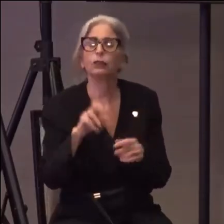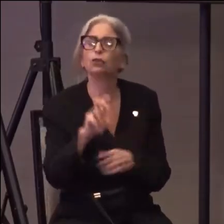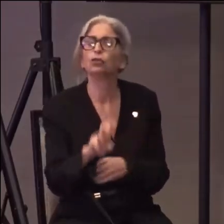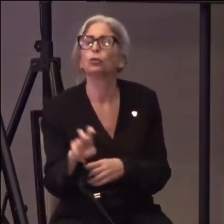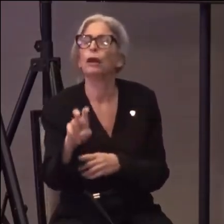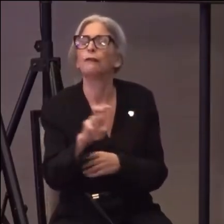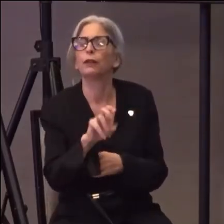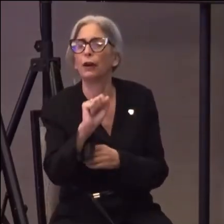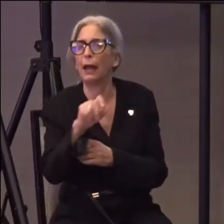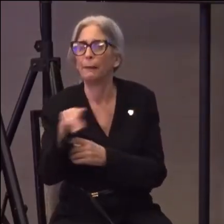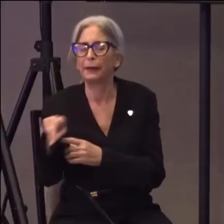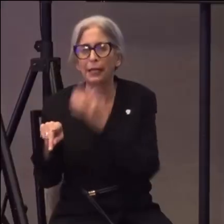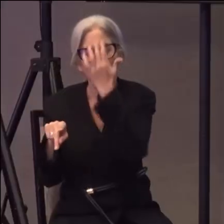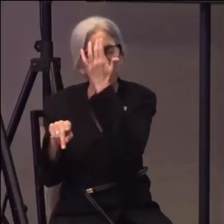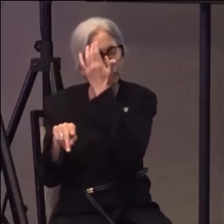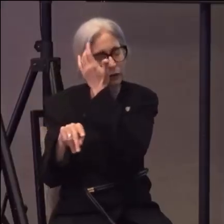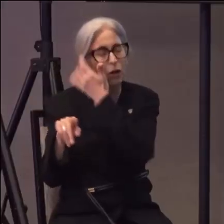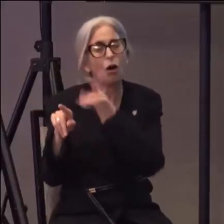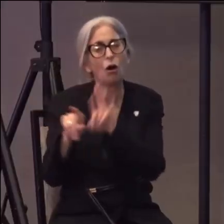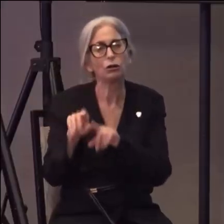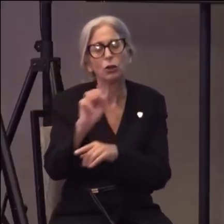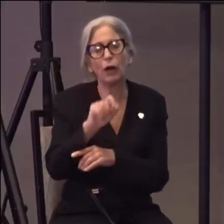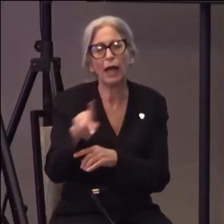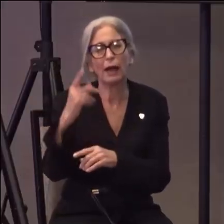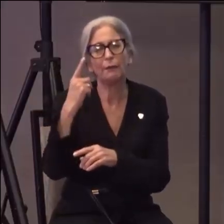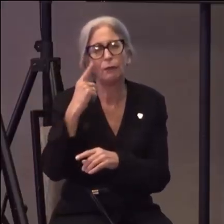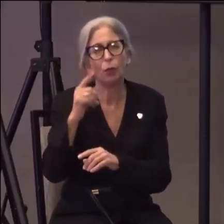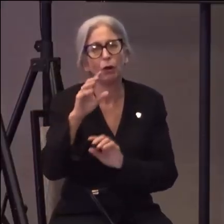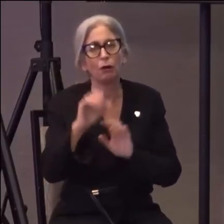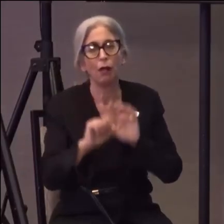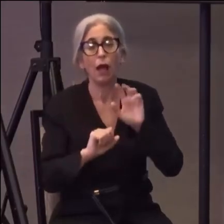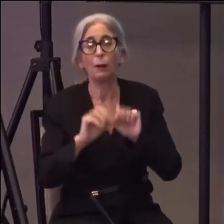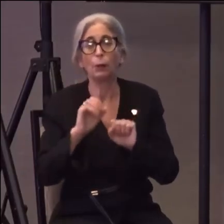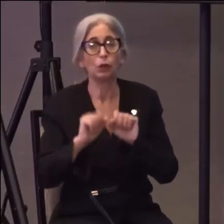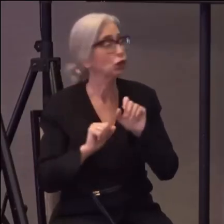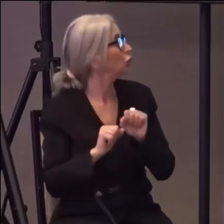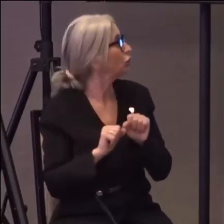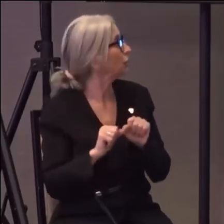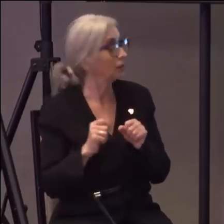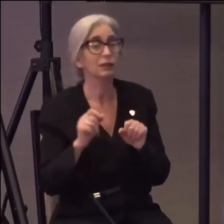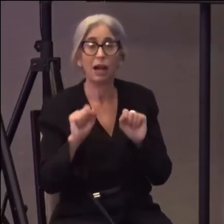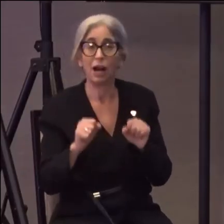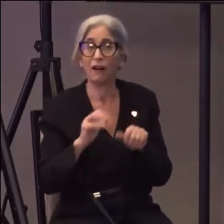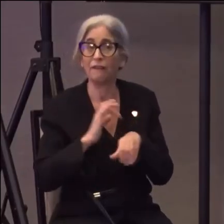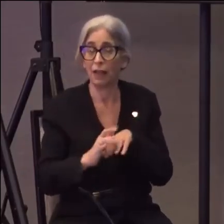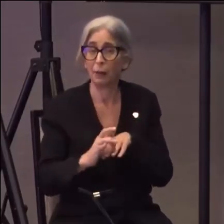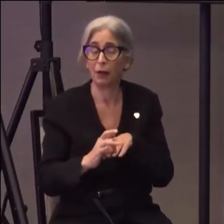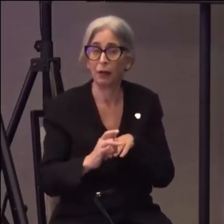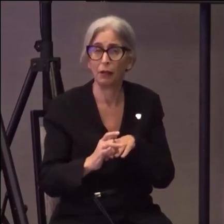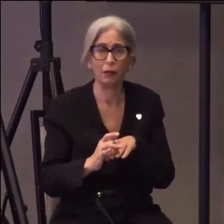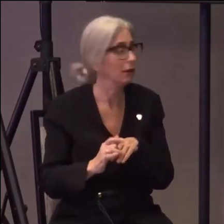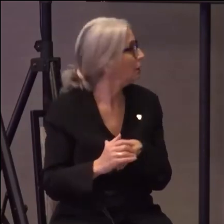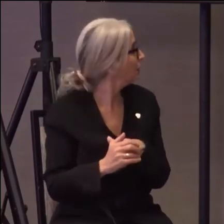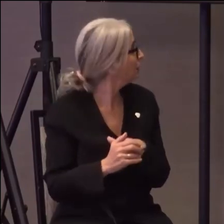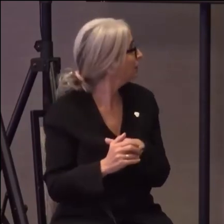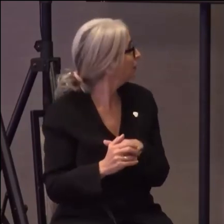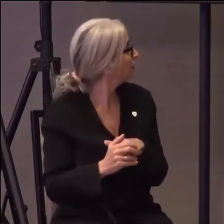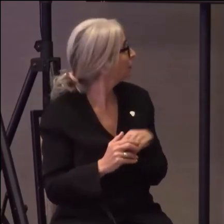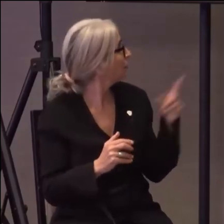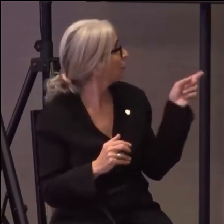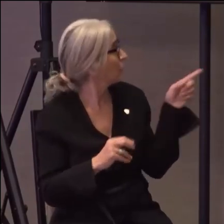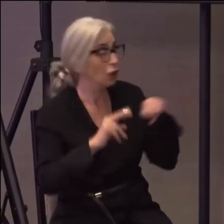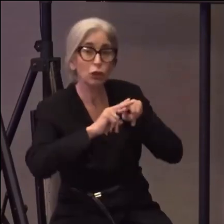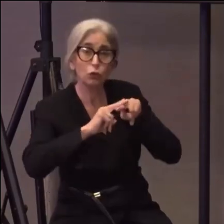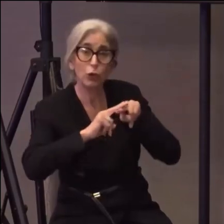traveler applications as well as applications for planners widely available. Screen shows a transit planner tool simulating